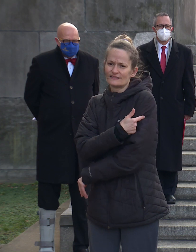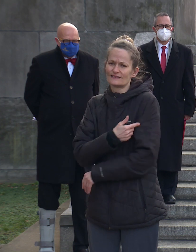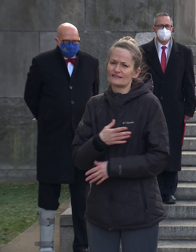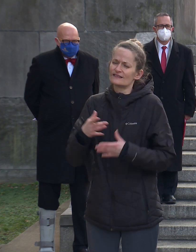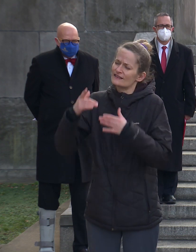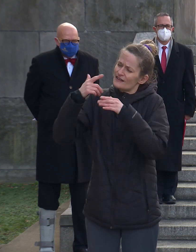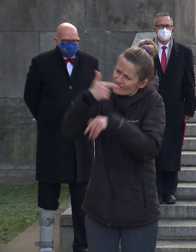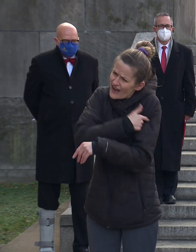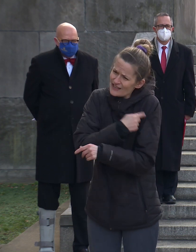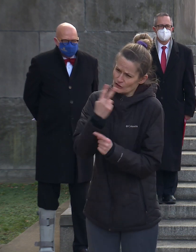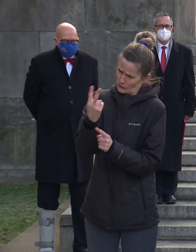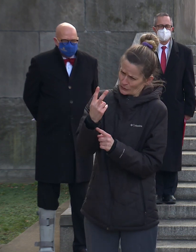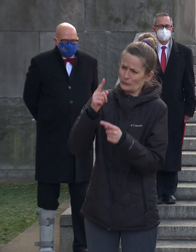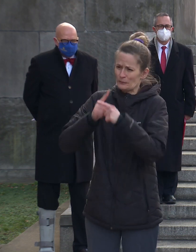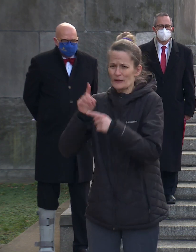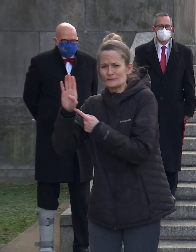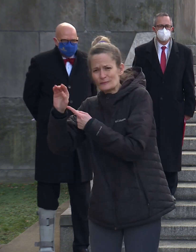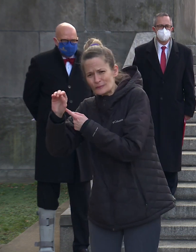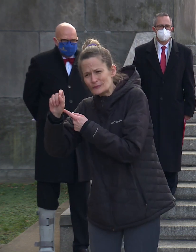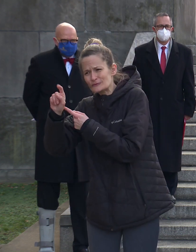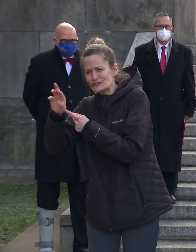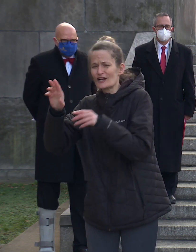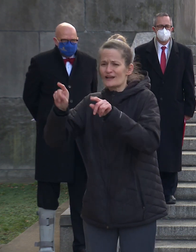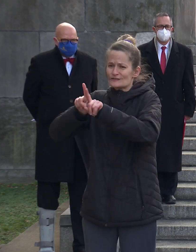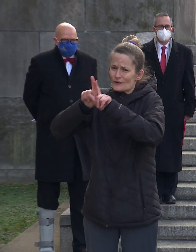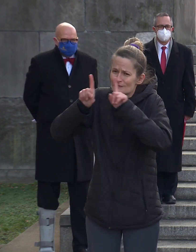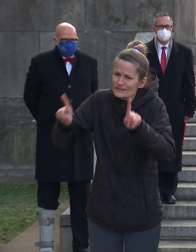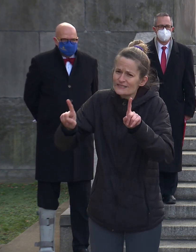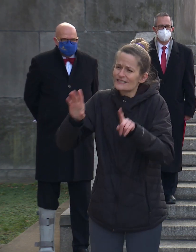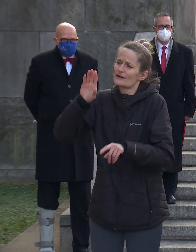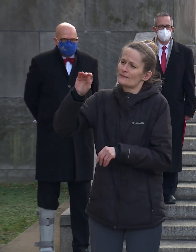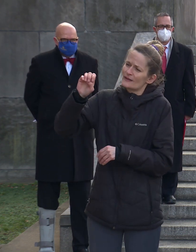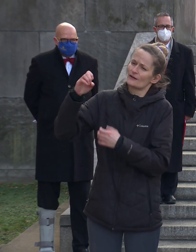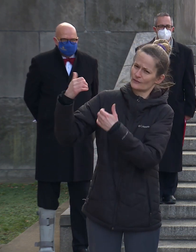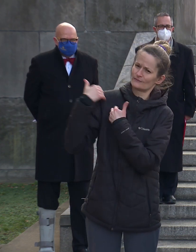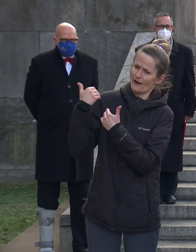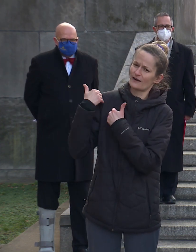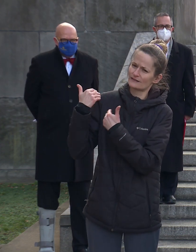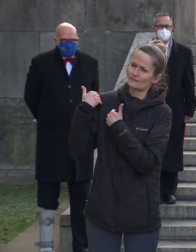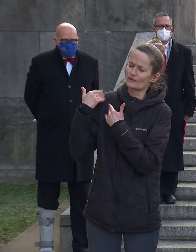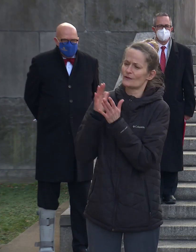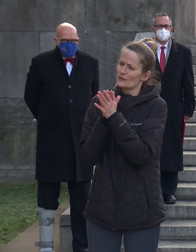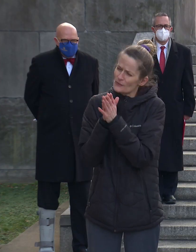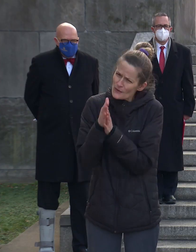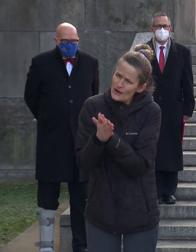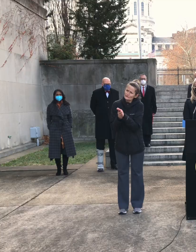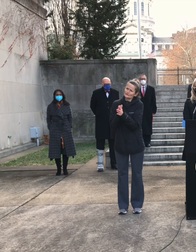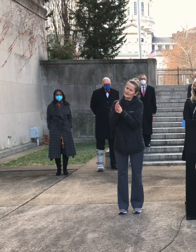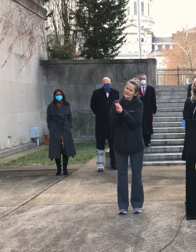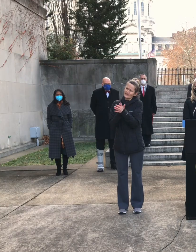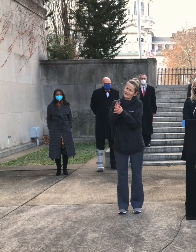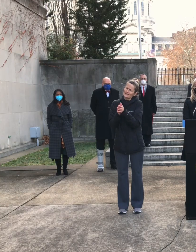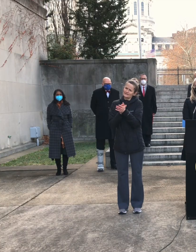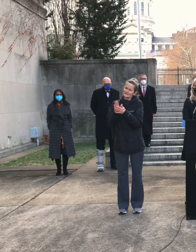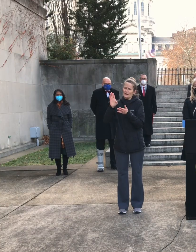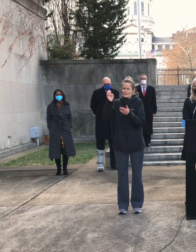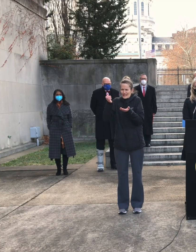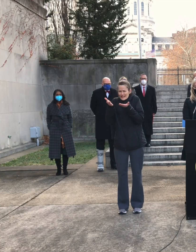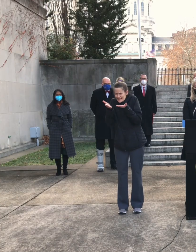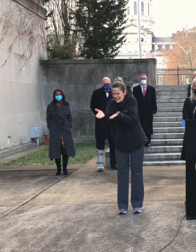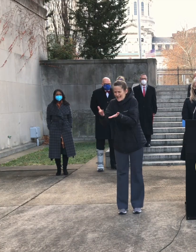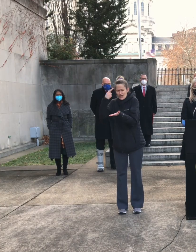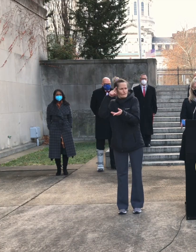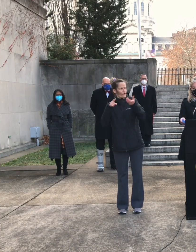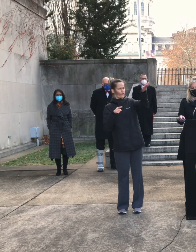gather responsibility for the holidays, and wash your hands. Please be there for our healthcare workers so we can be there for